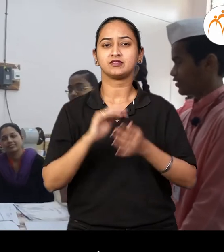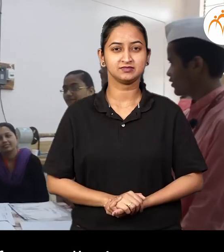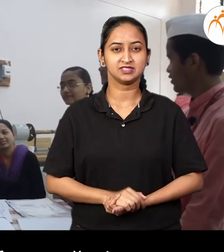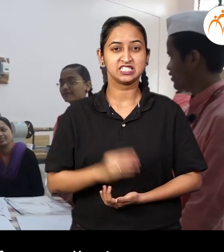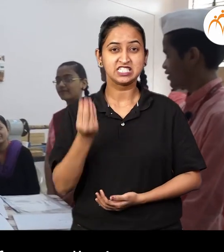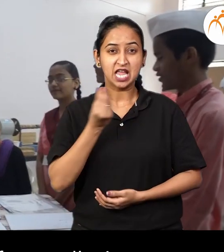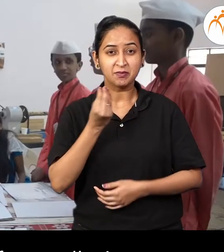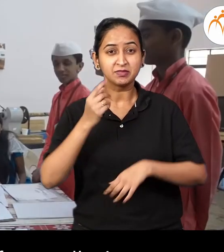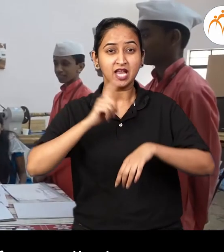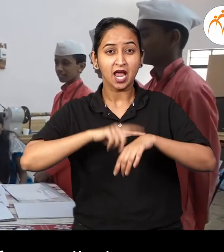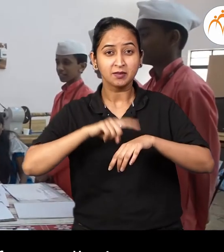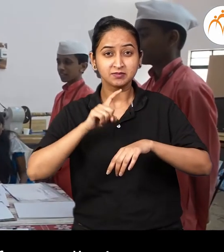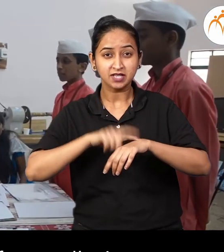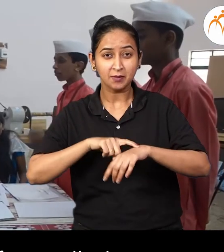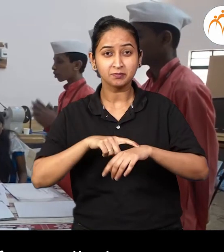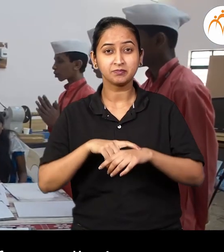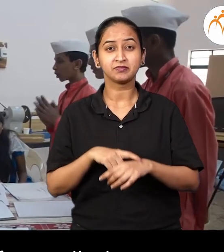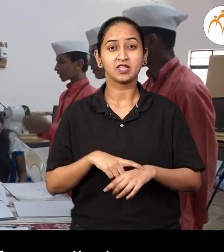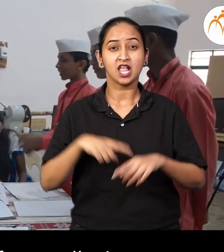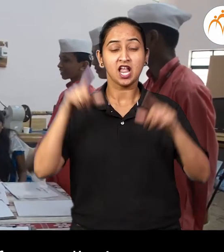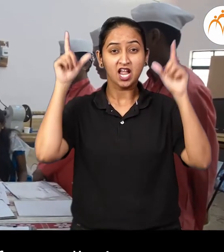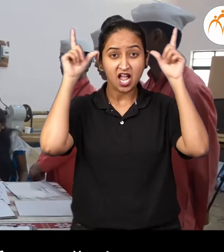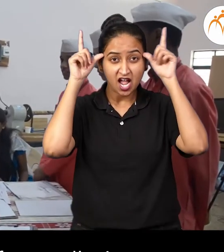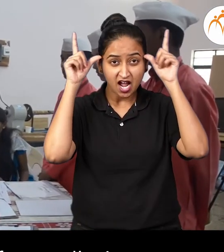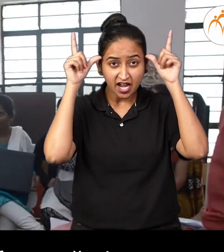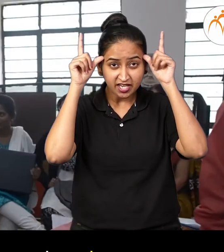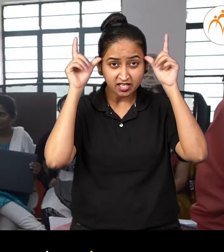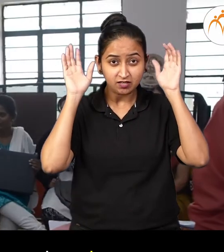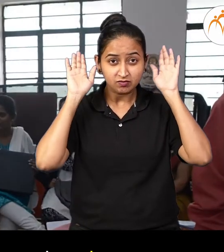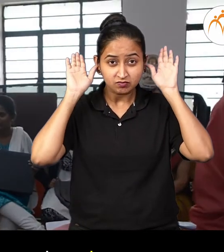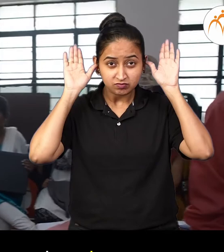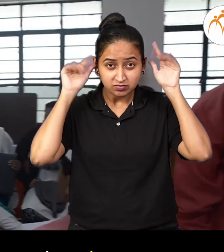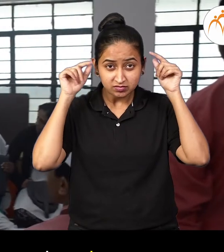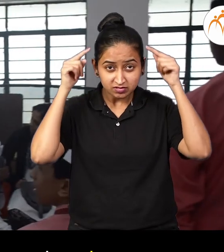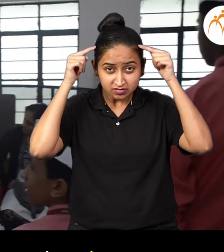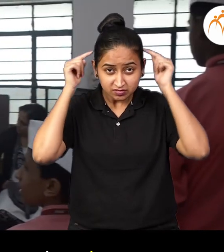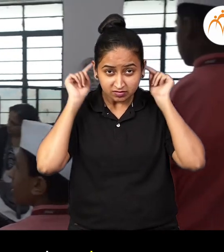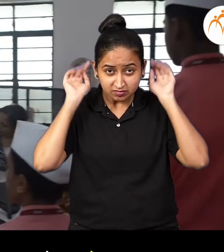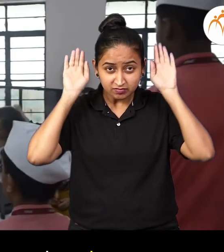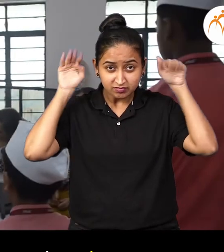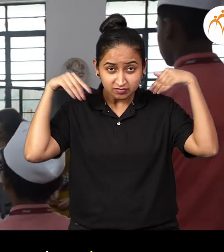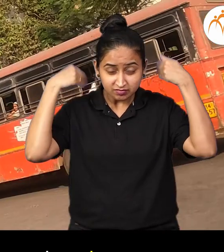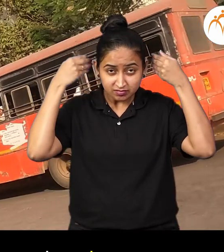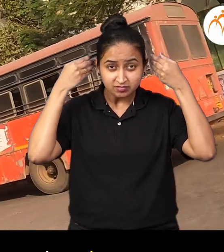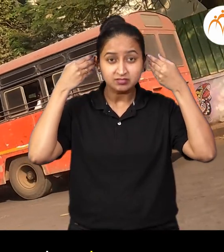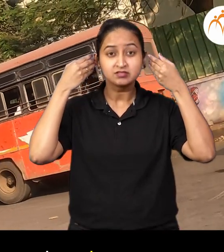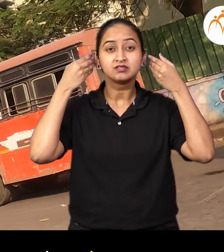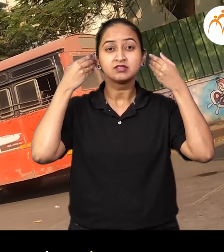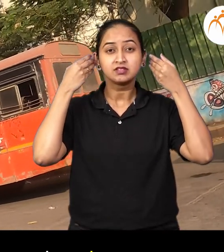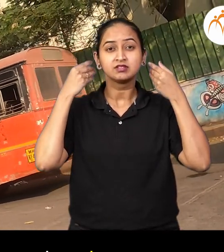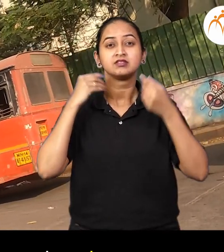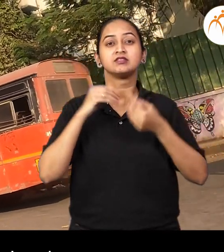take them out for small trips and show them nearby